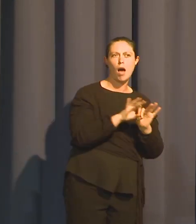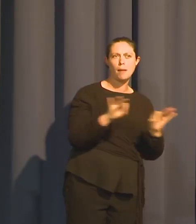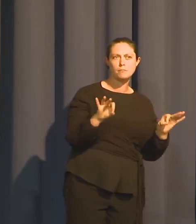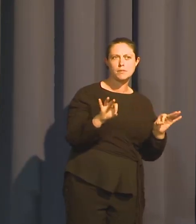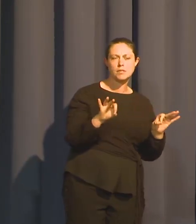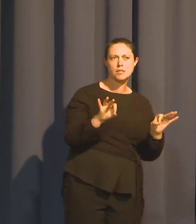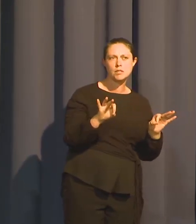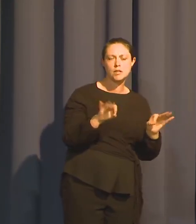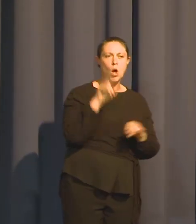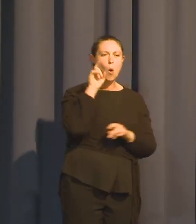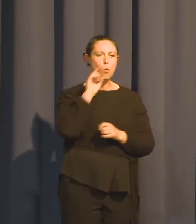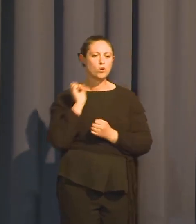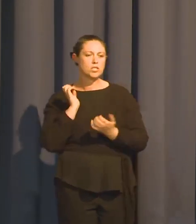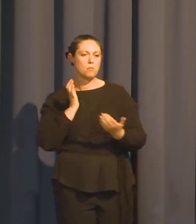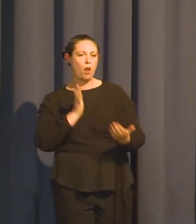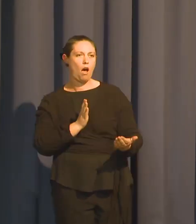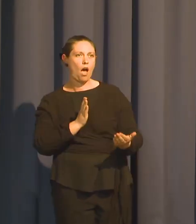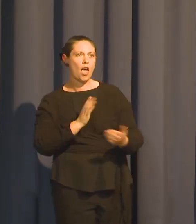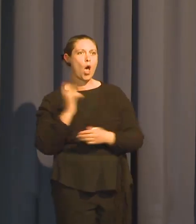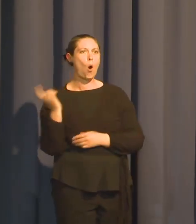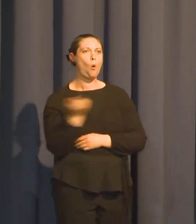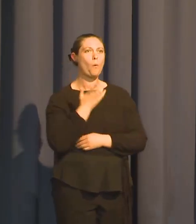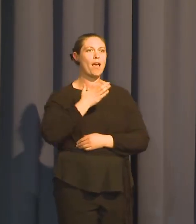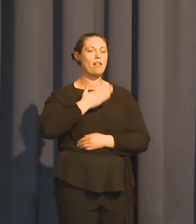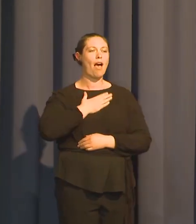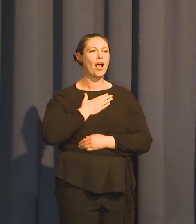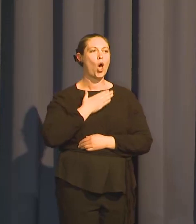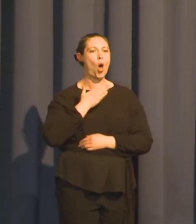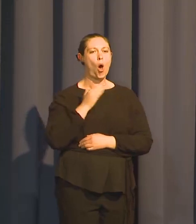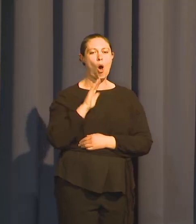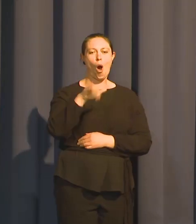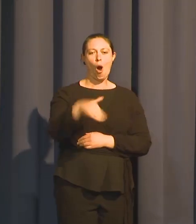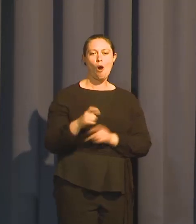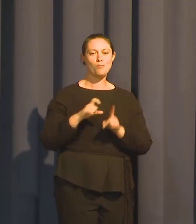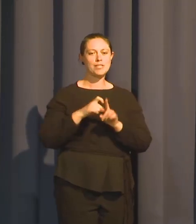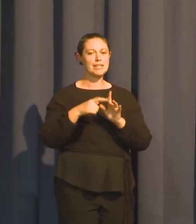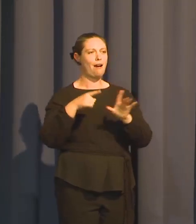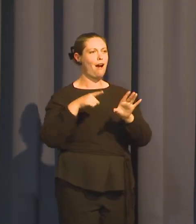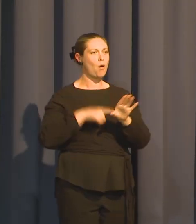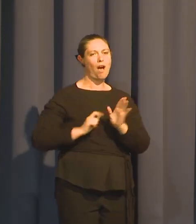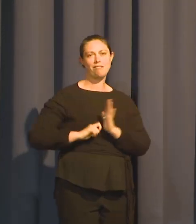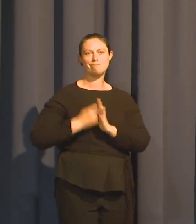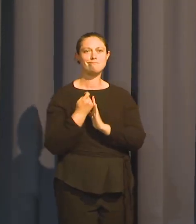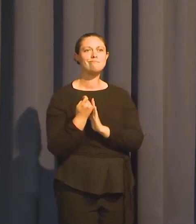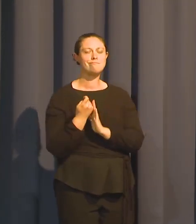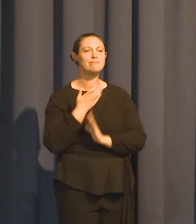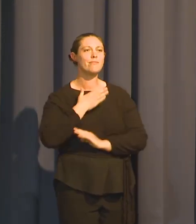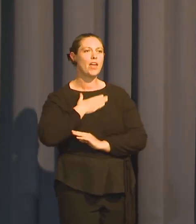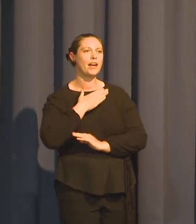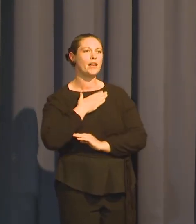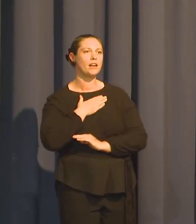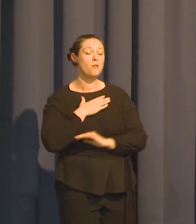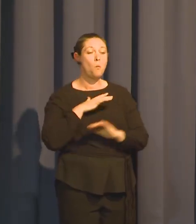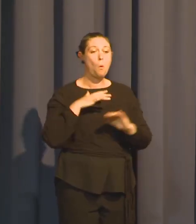or that we Kiwis love doing a bit of home renovation, or that we live in houses with old lead